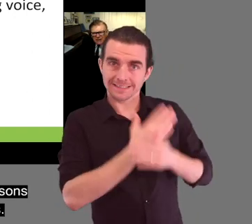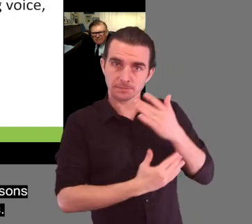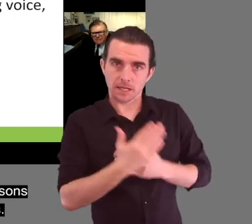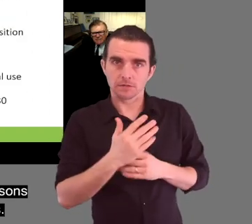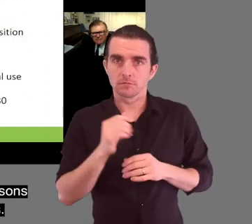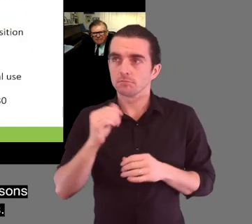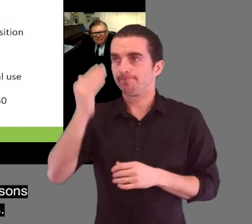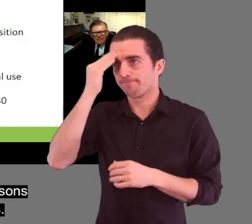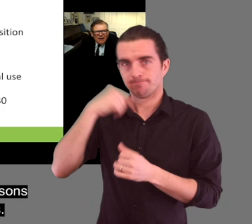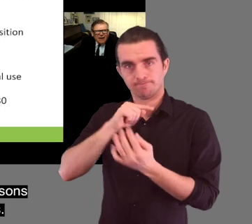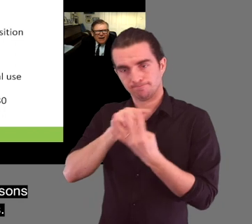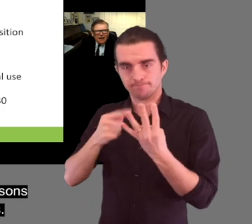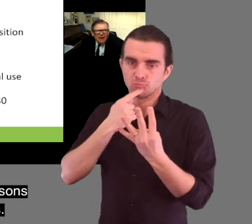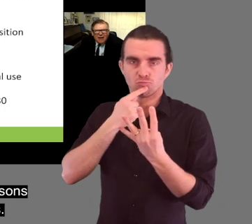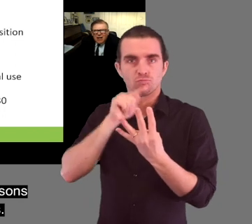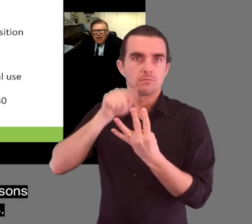disabilities.